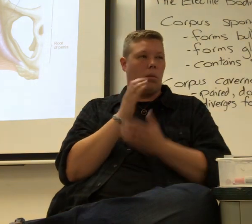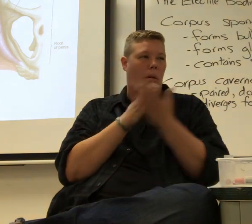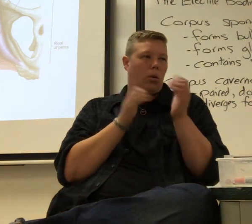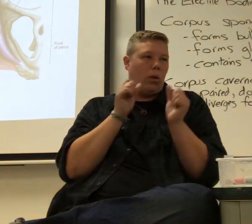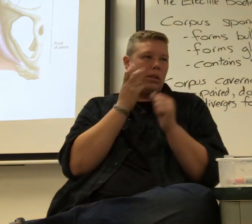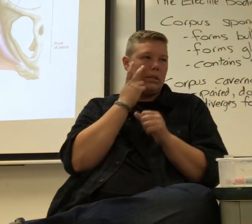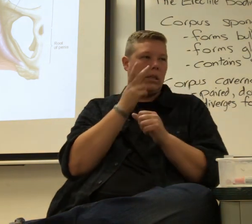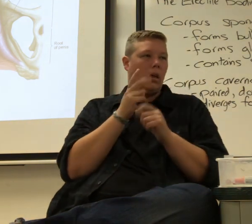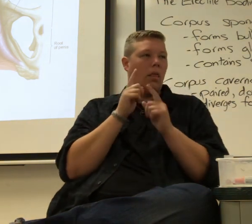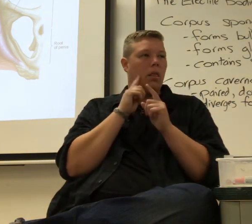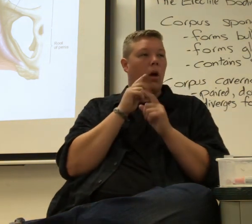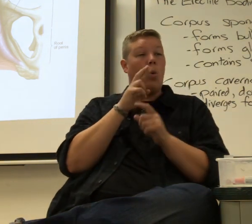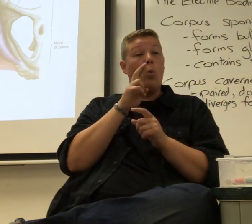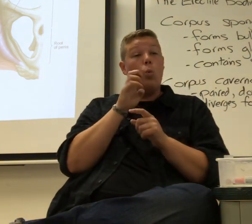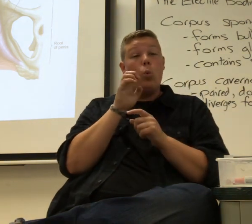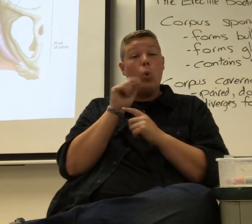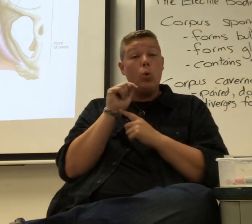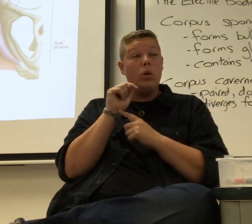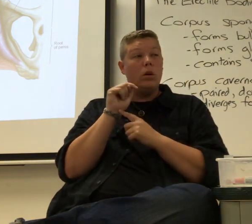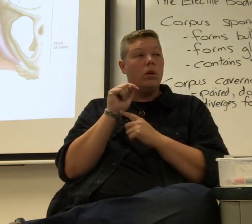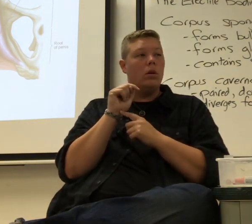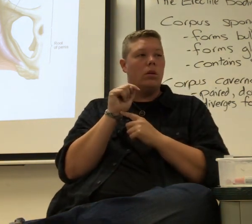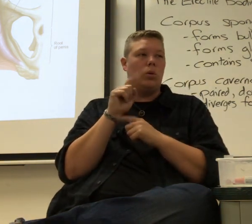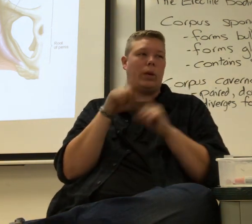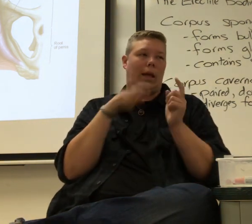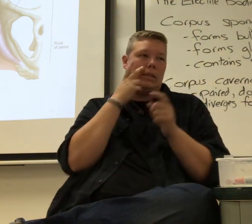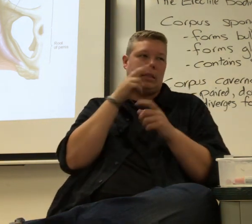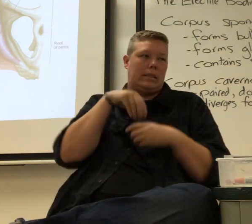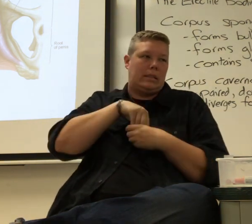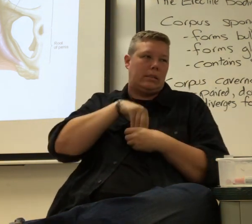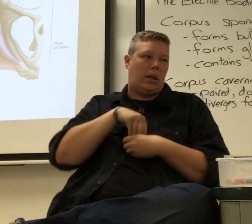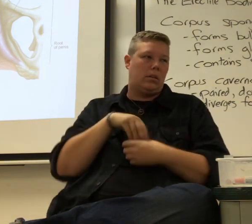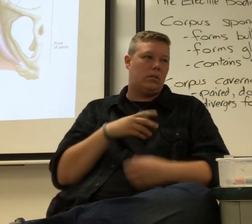It's the root of penis, can't see it.